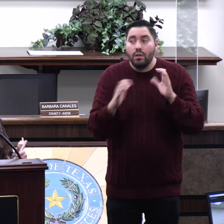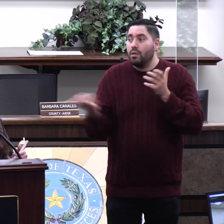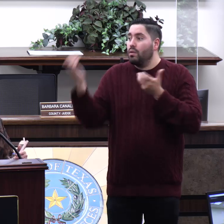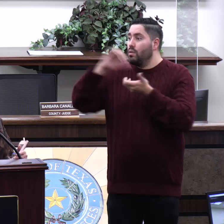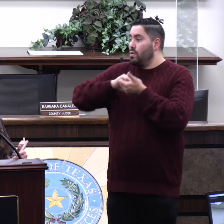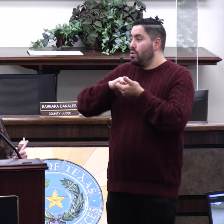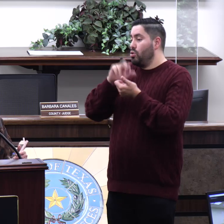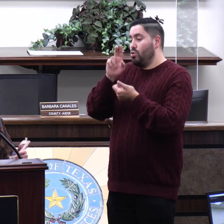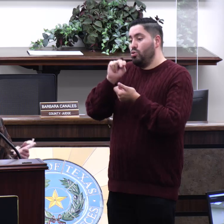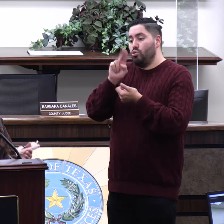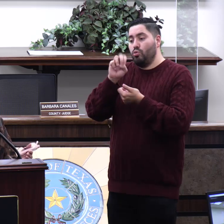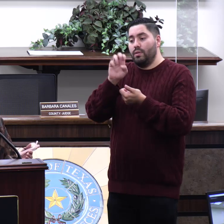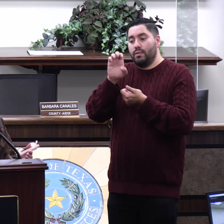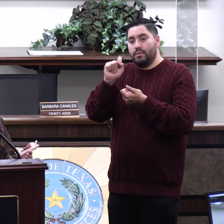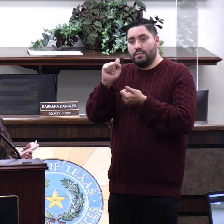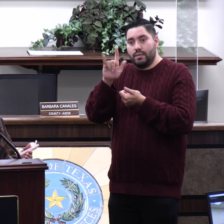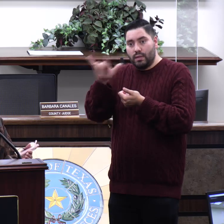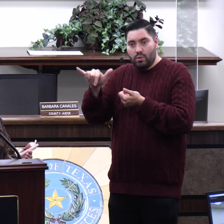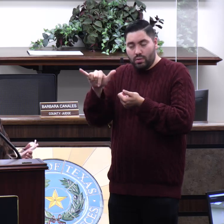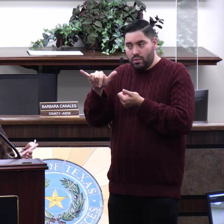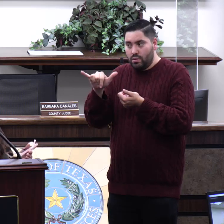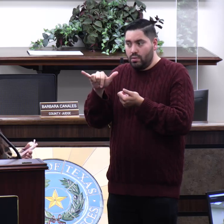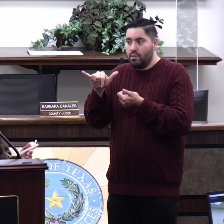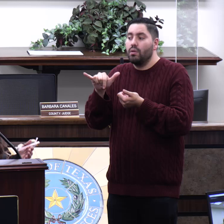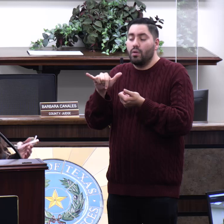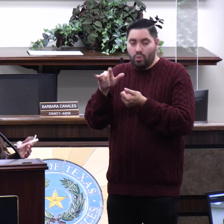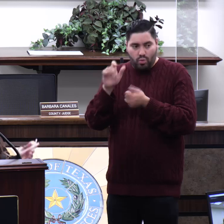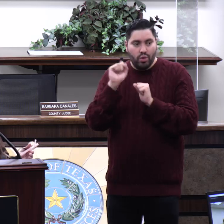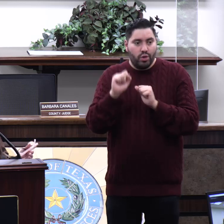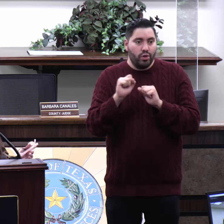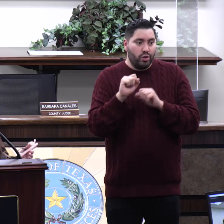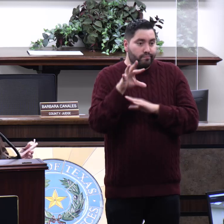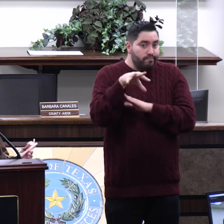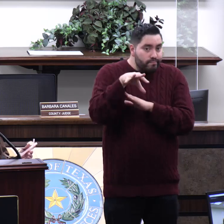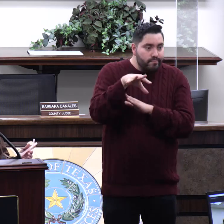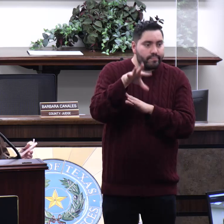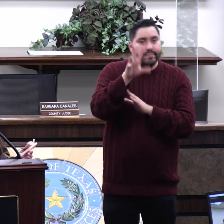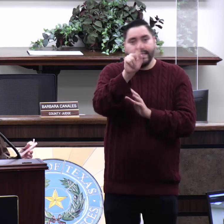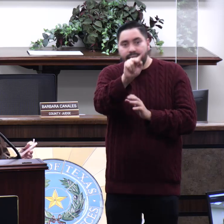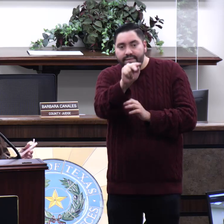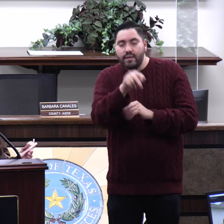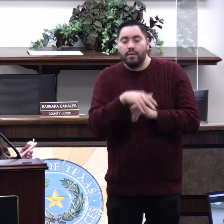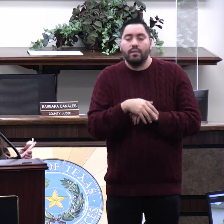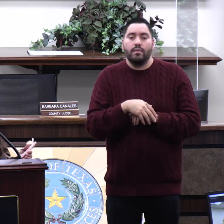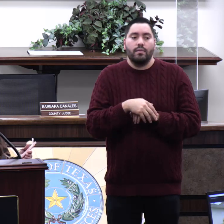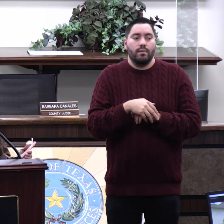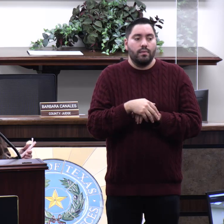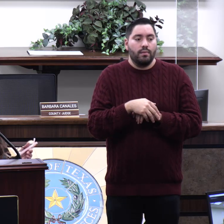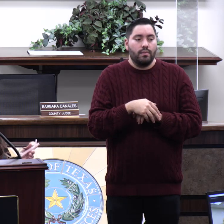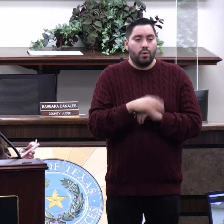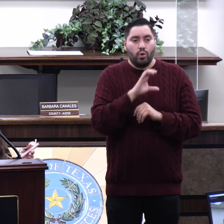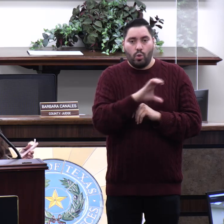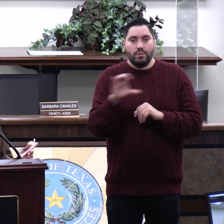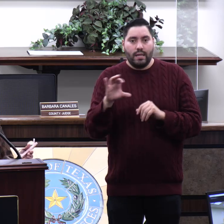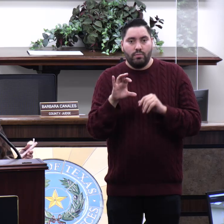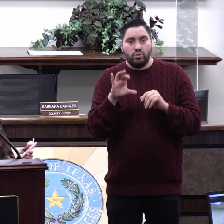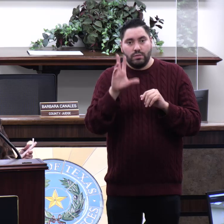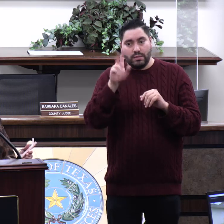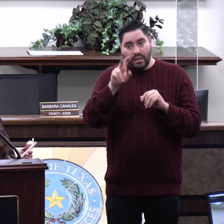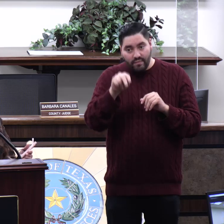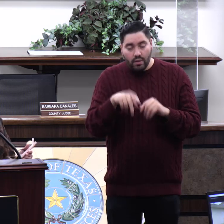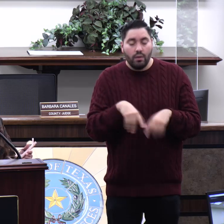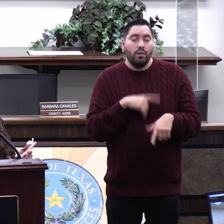County Communications. We were able to broadcast today over the television, the closed caption TV. We were also able to